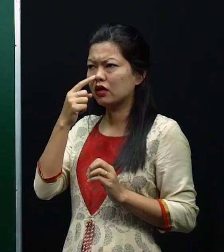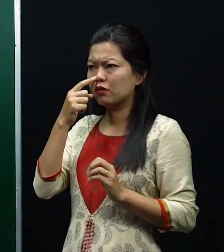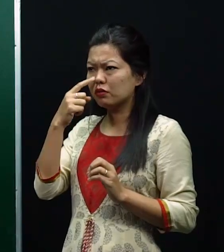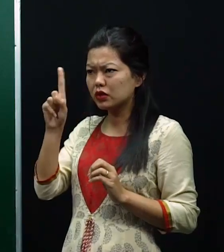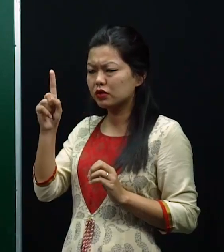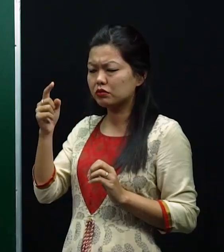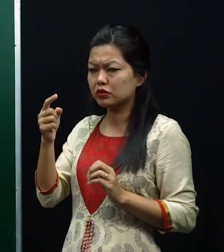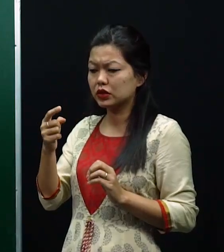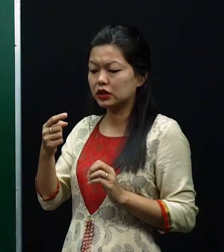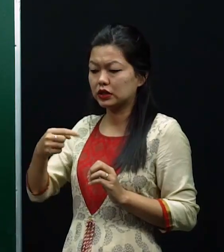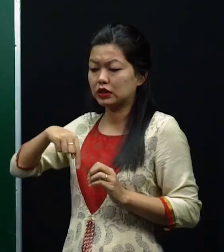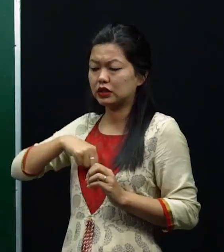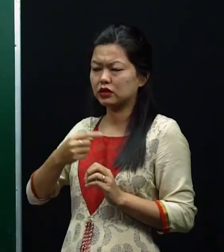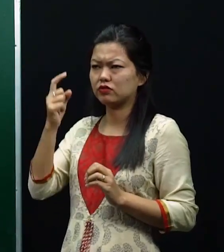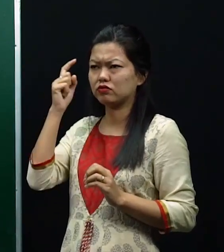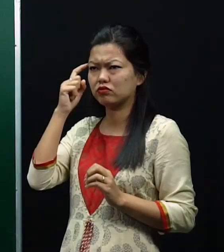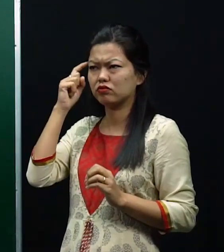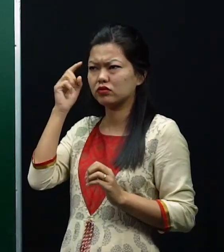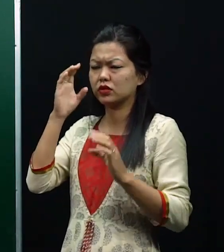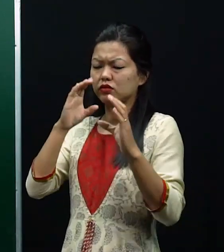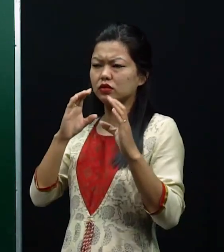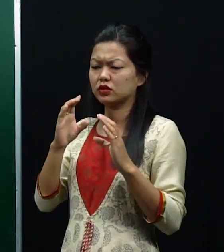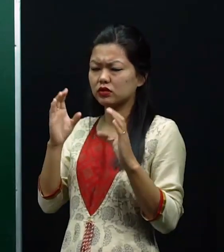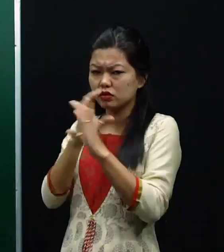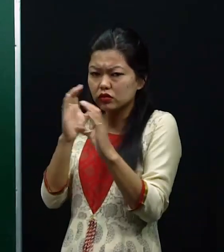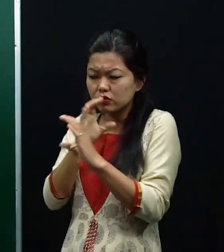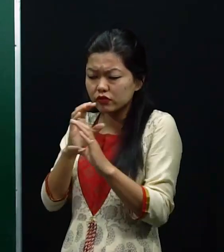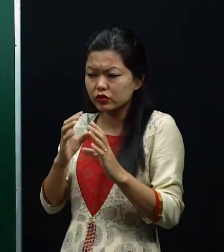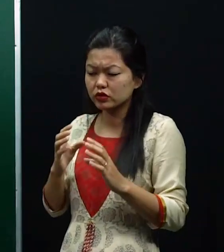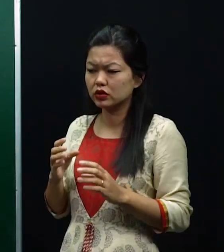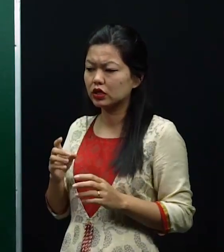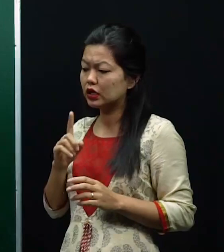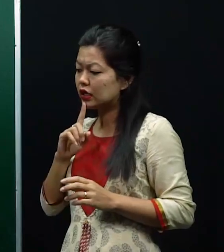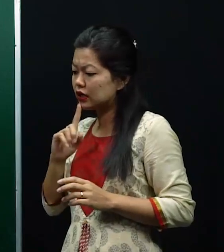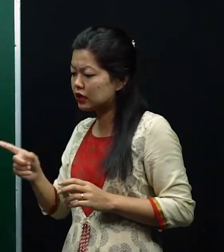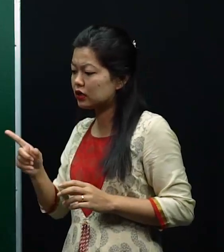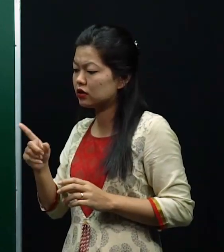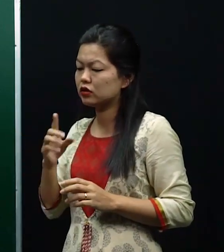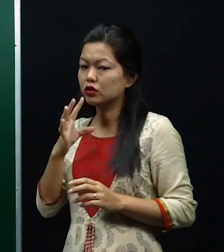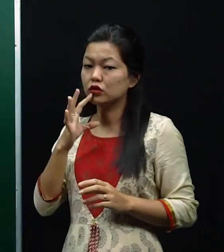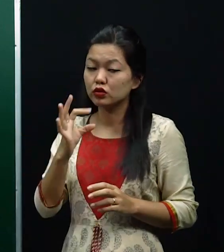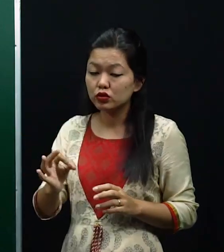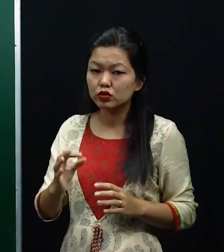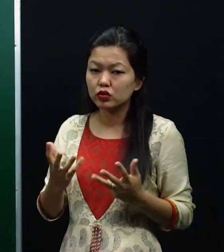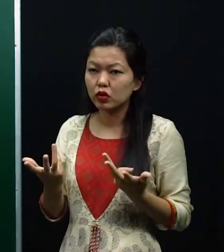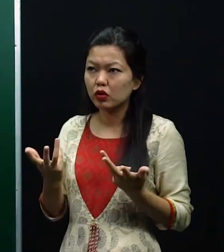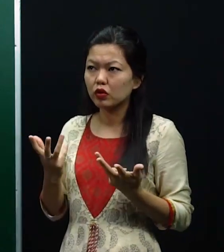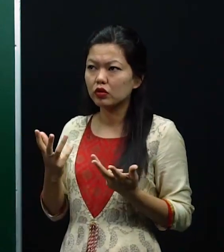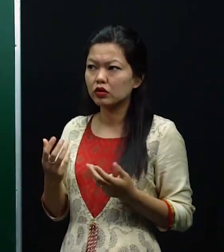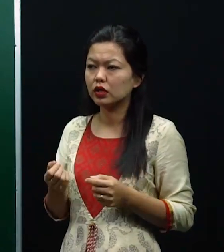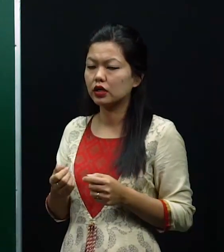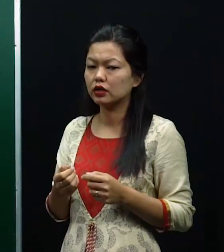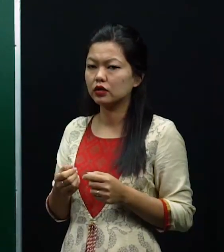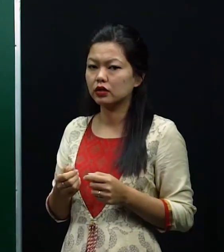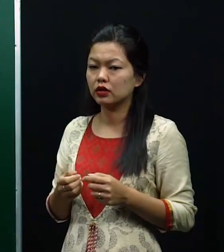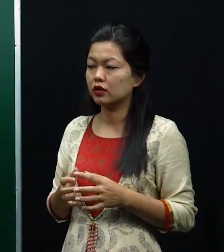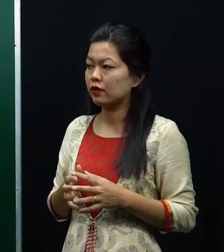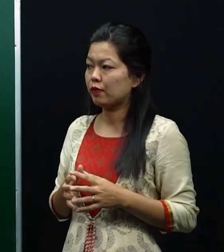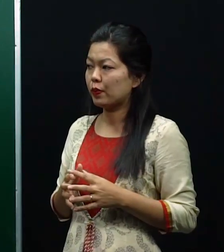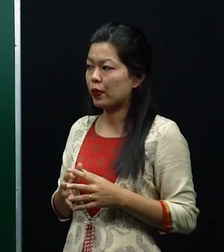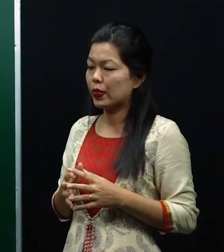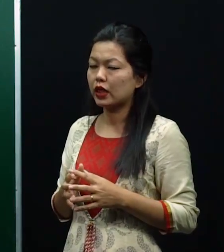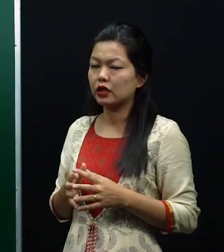be disappointed if she gave him some negative responses, or if she said something like, we also have been expecting since